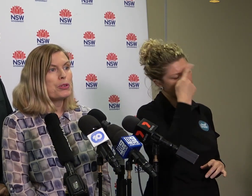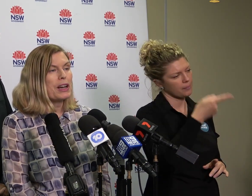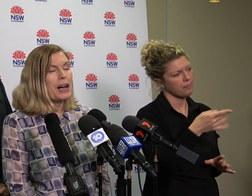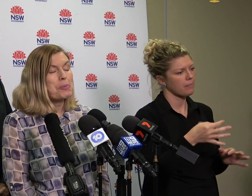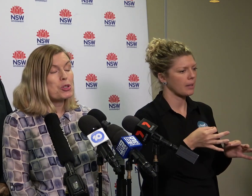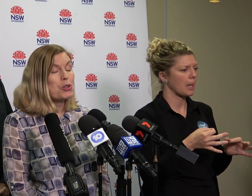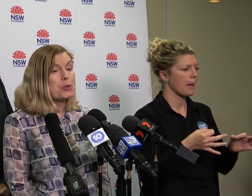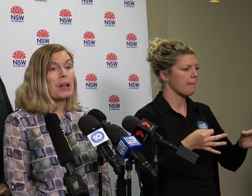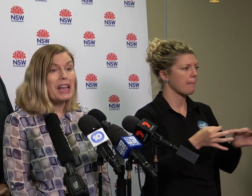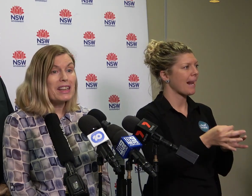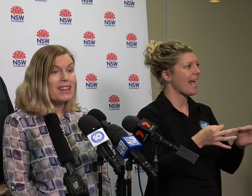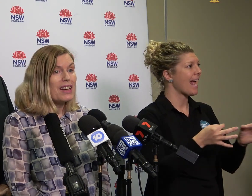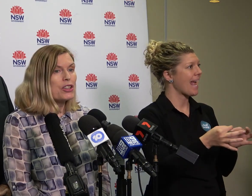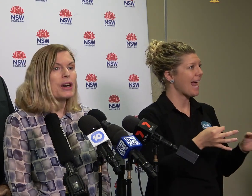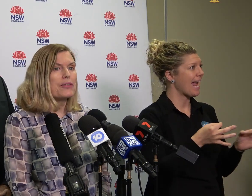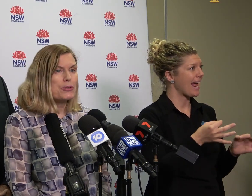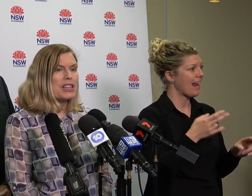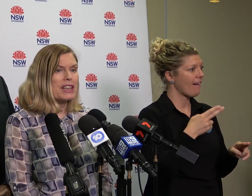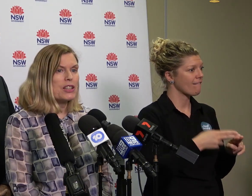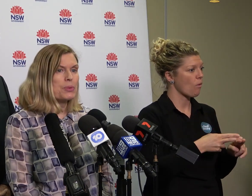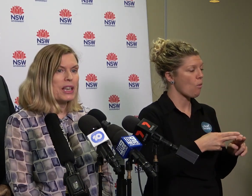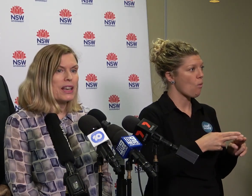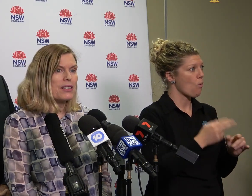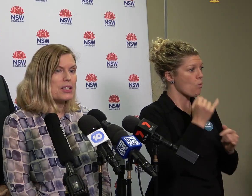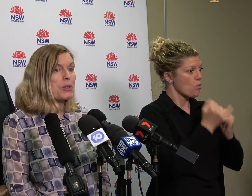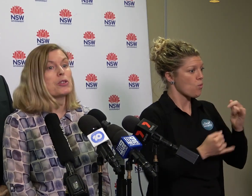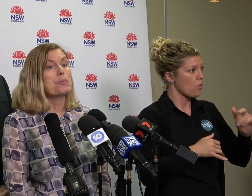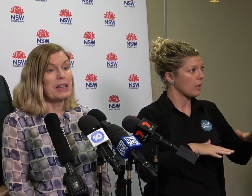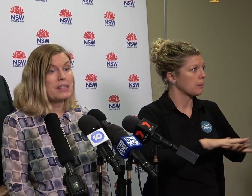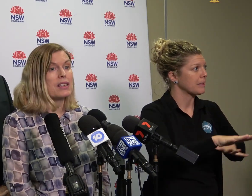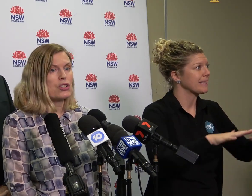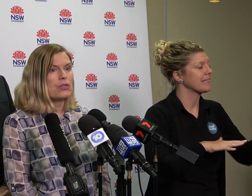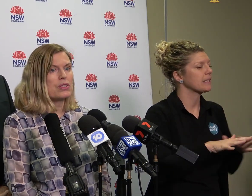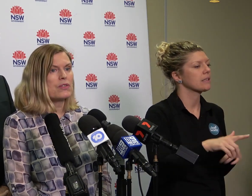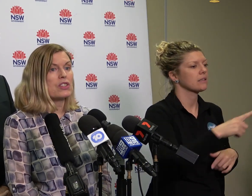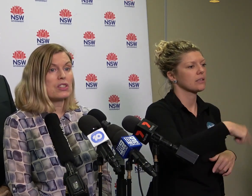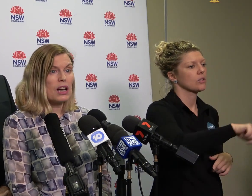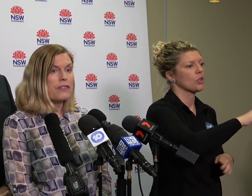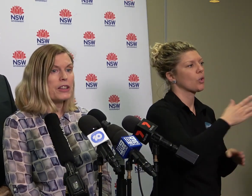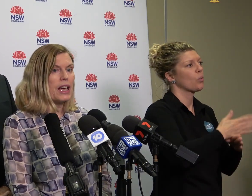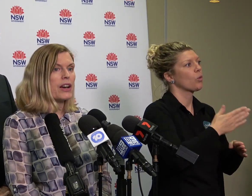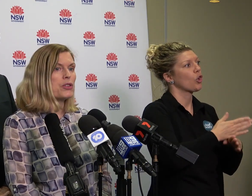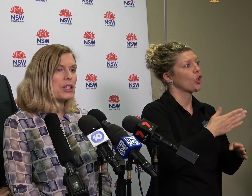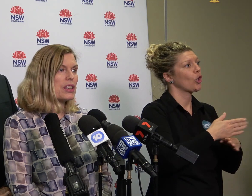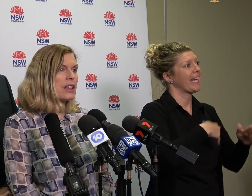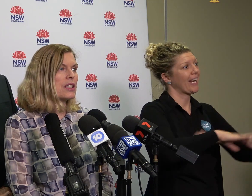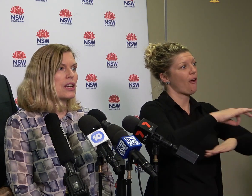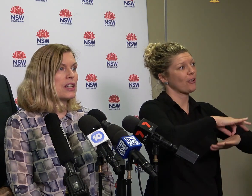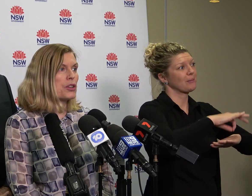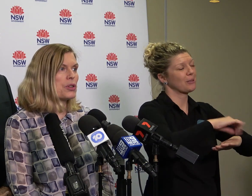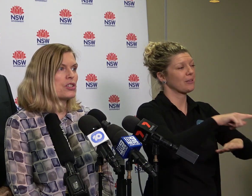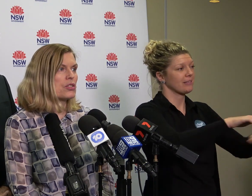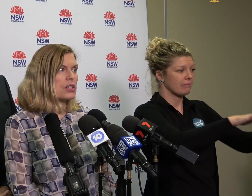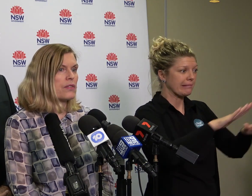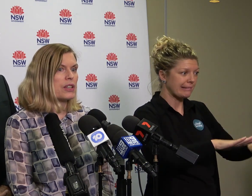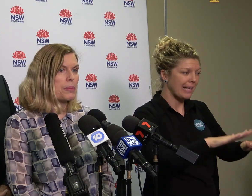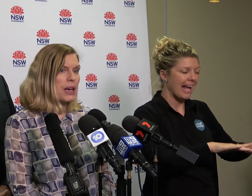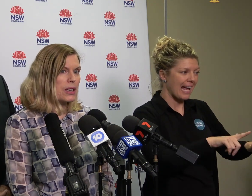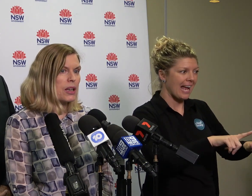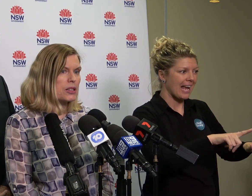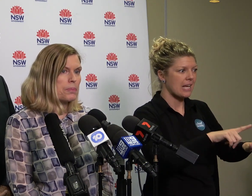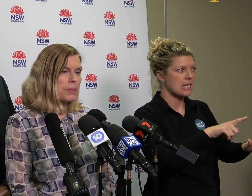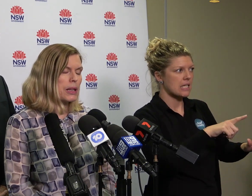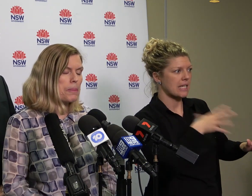for surge planning, you have to take into account some of those basic issues of your staffing, how you're going to get and increase your